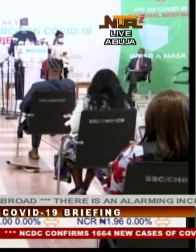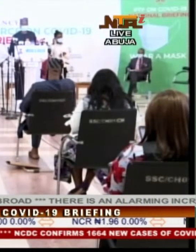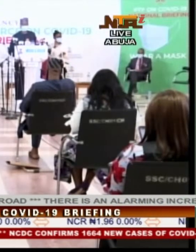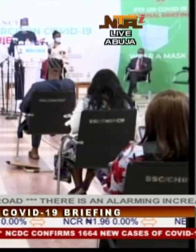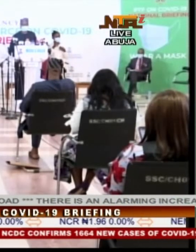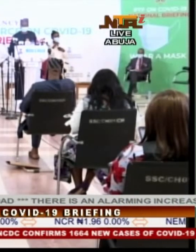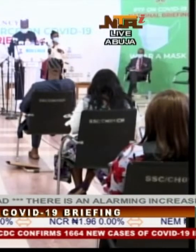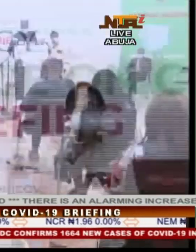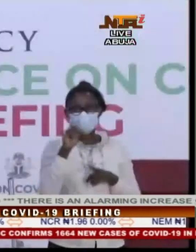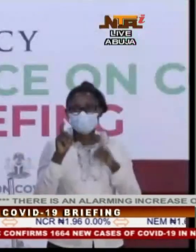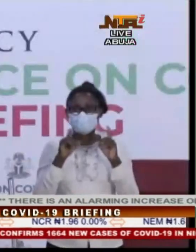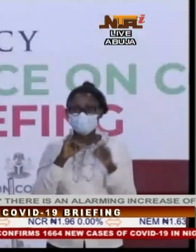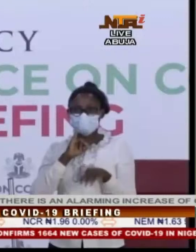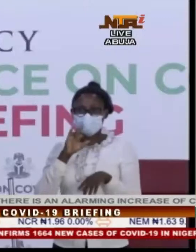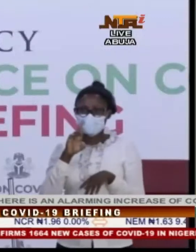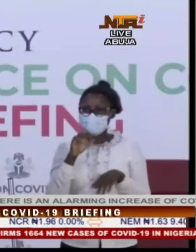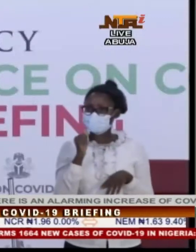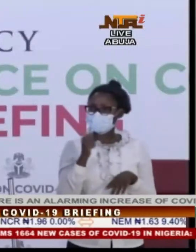question?